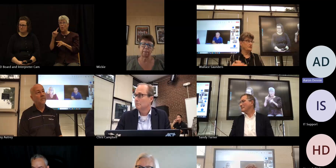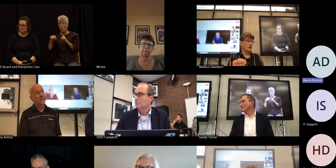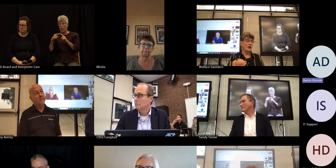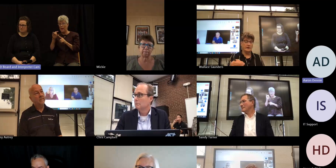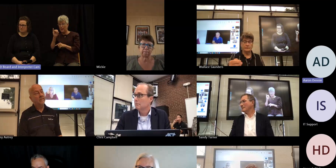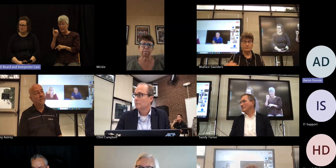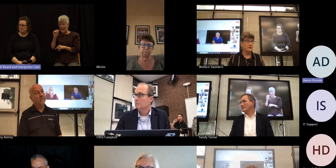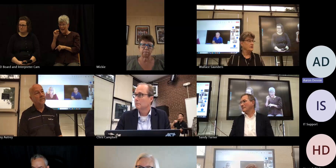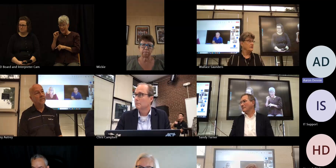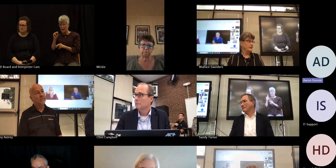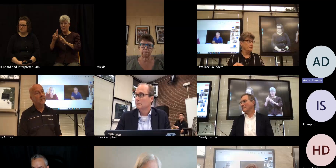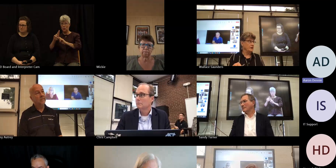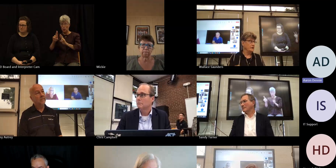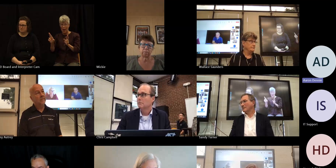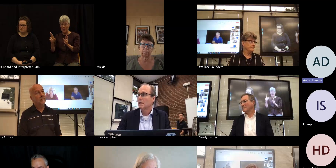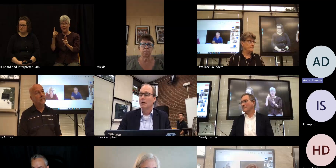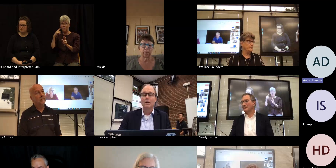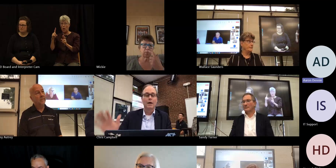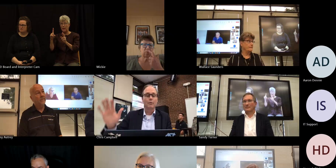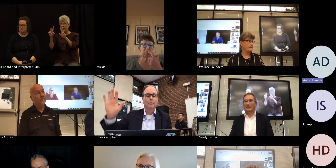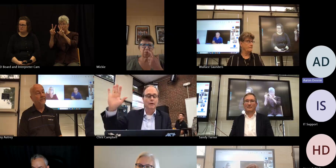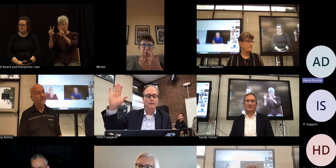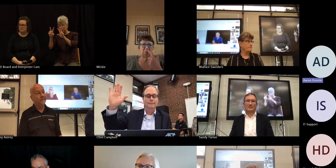I know there's a lot of them, they're ready.